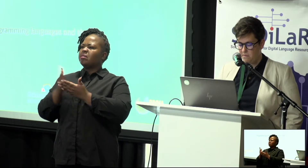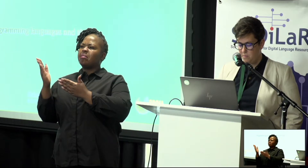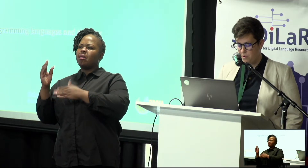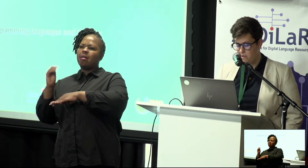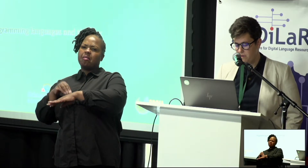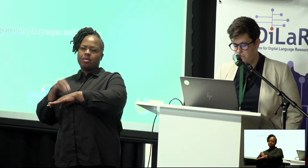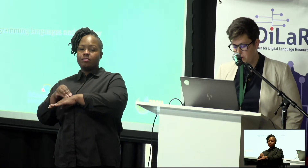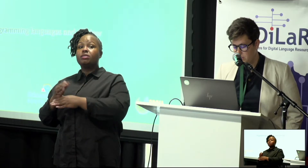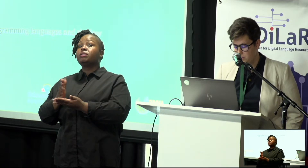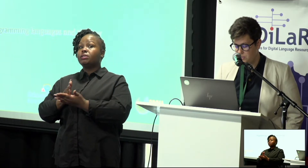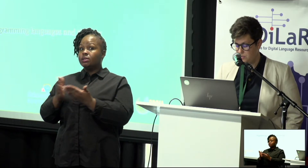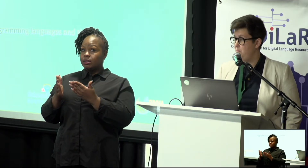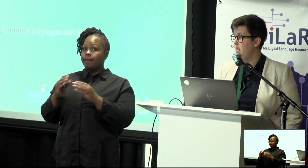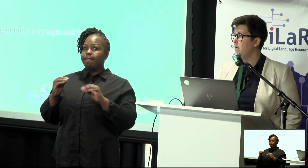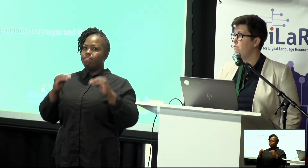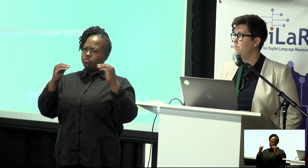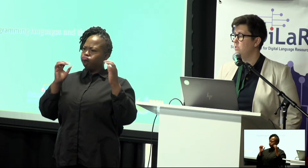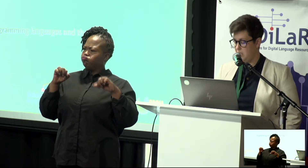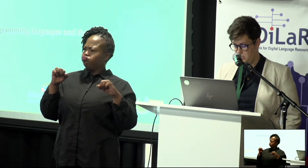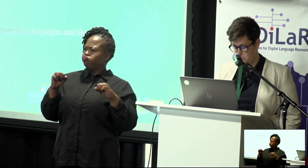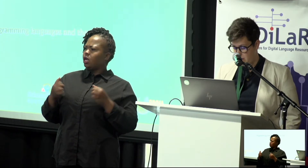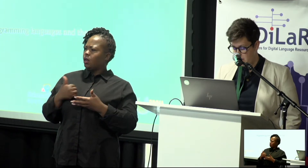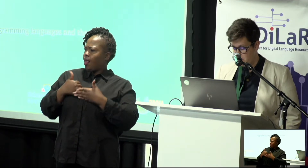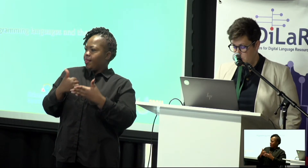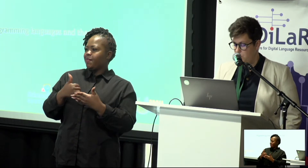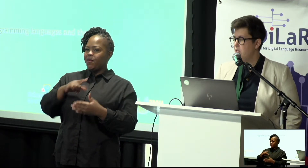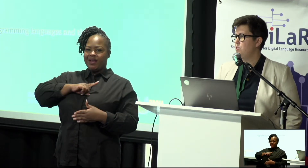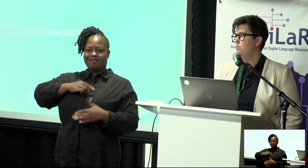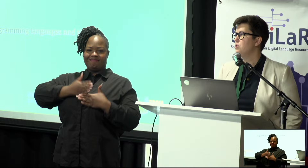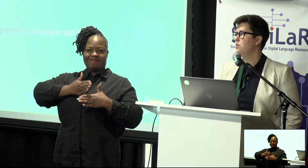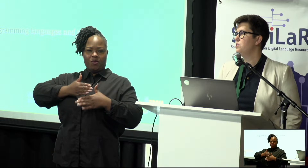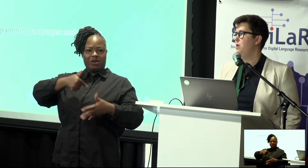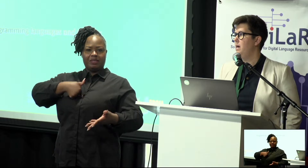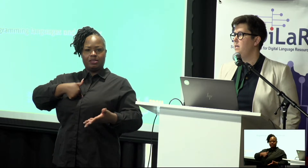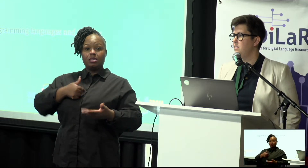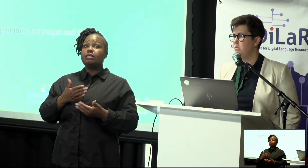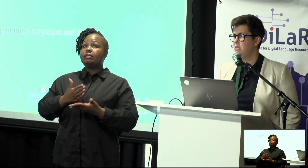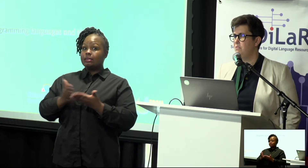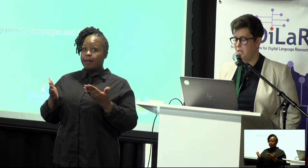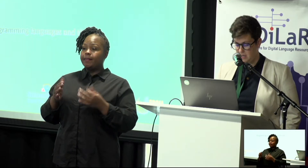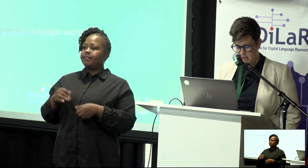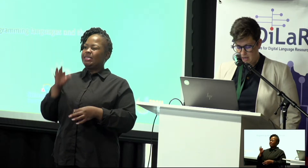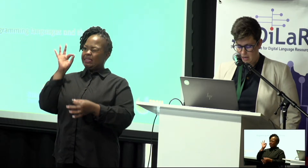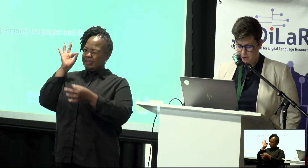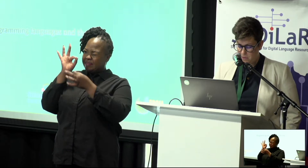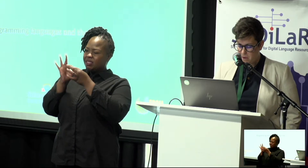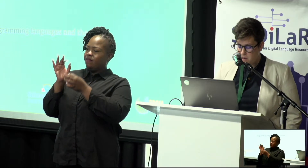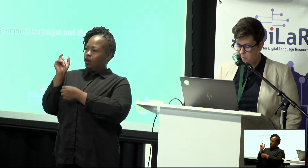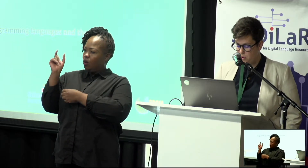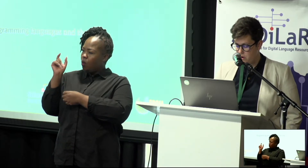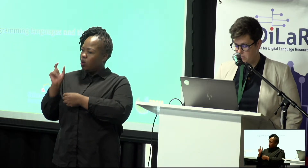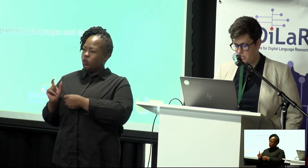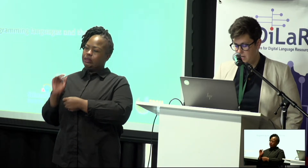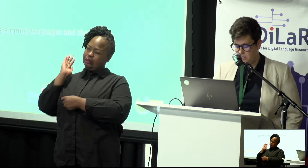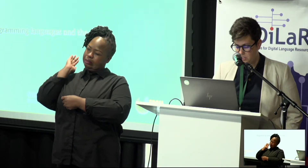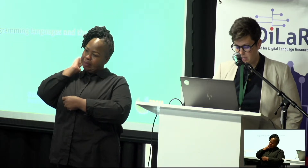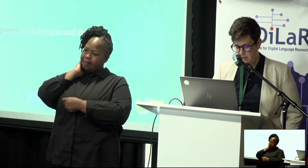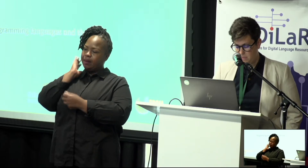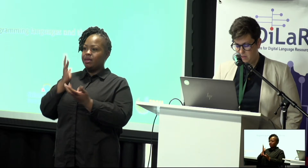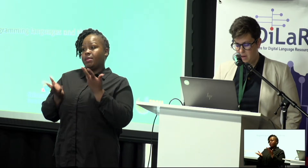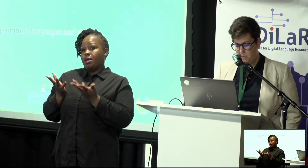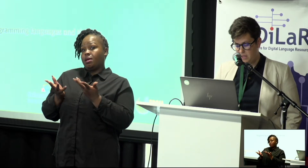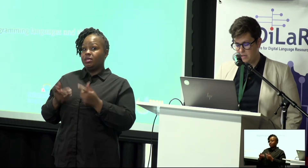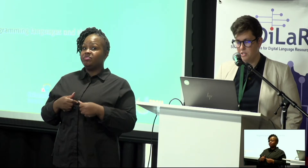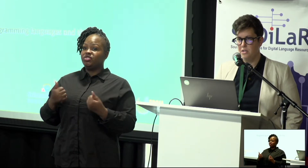Perhaps there's even more of an advantage to being in a field such as mine, where the terms are so highly specific. It may be more of a